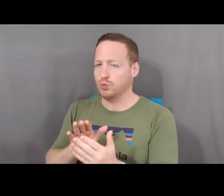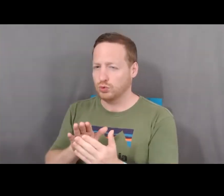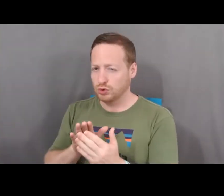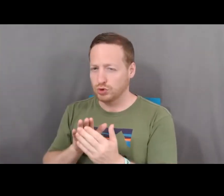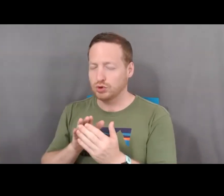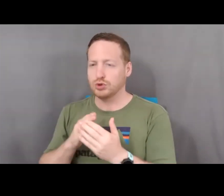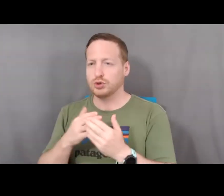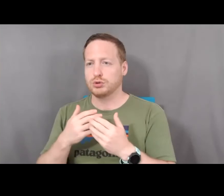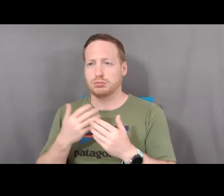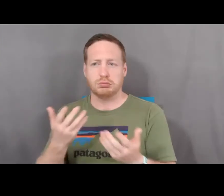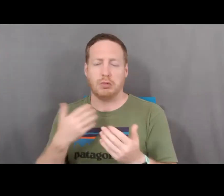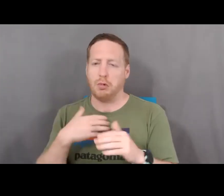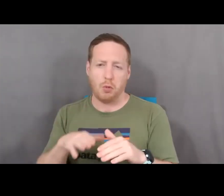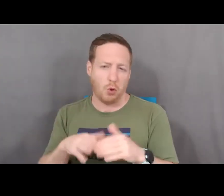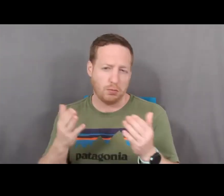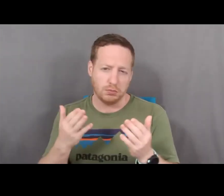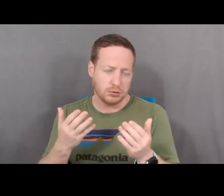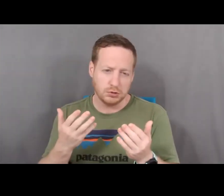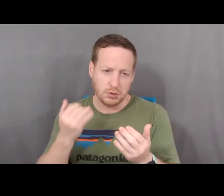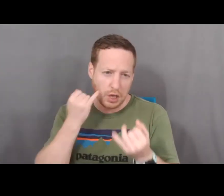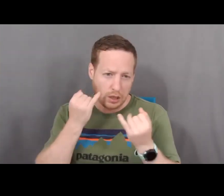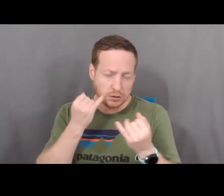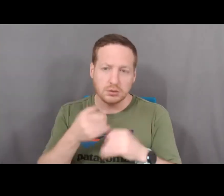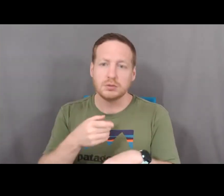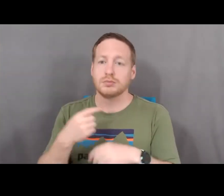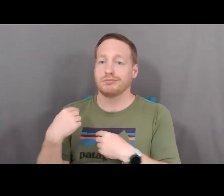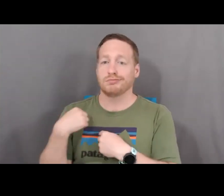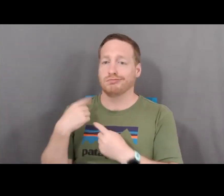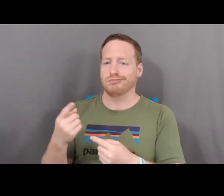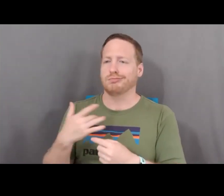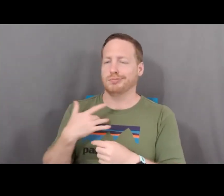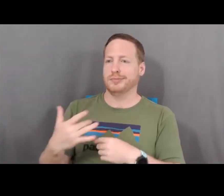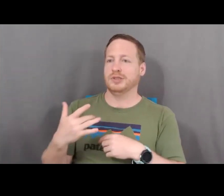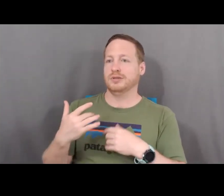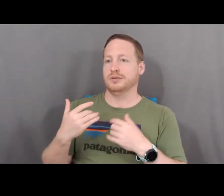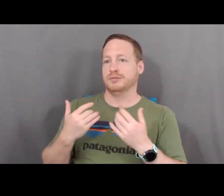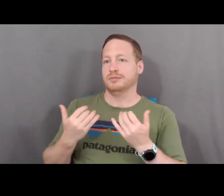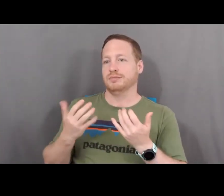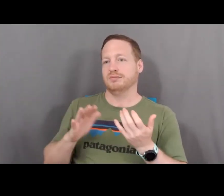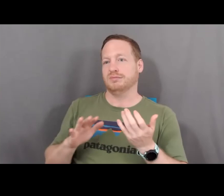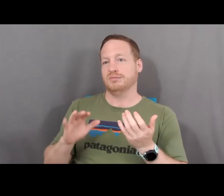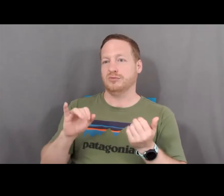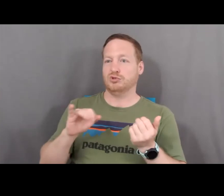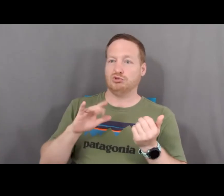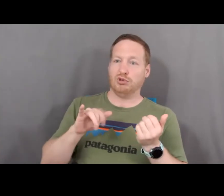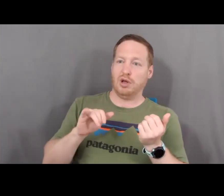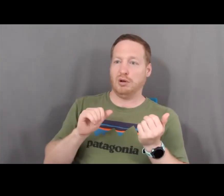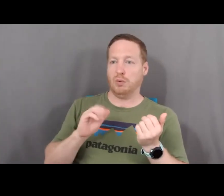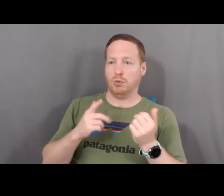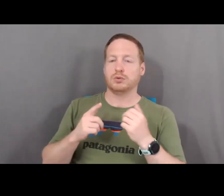different approach this year. And I'm open to any ideas. What we've done in the past,